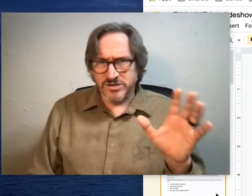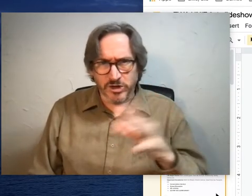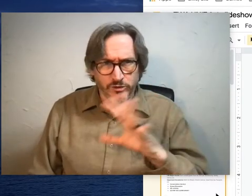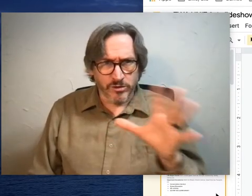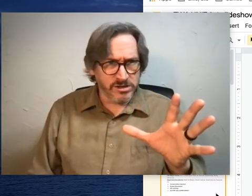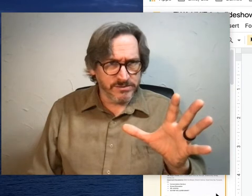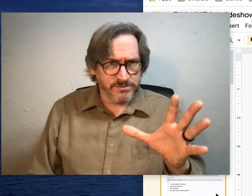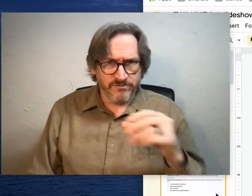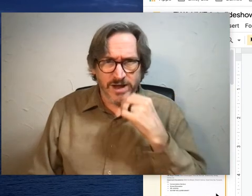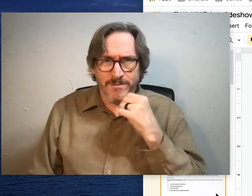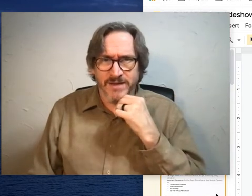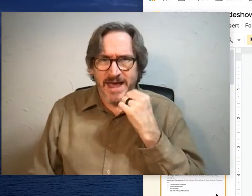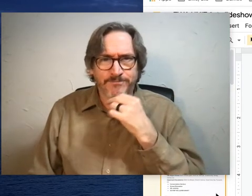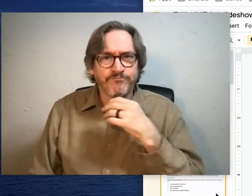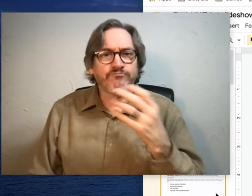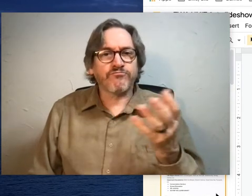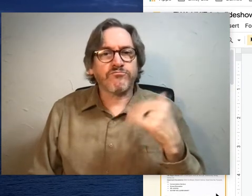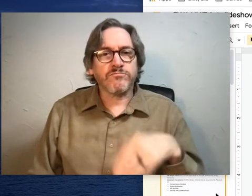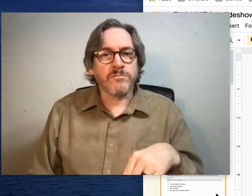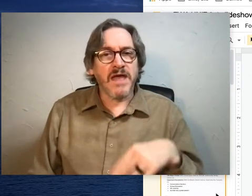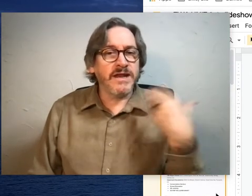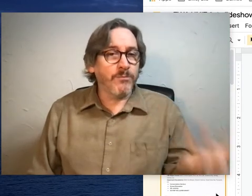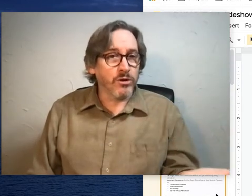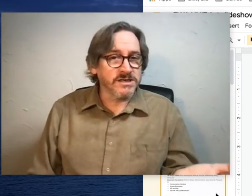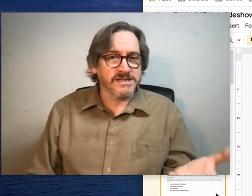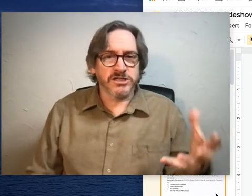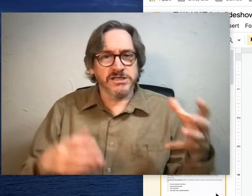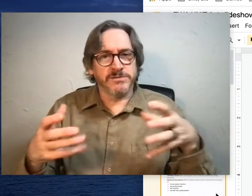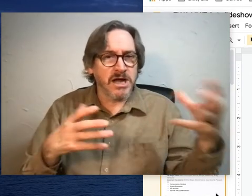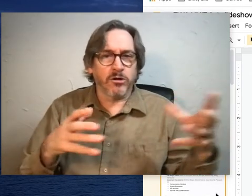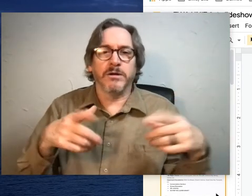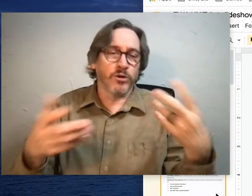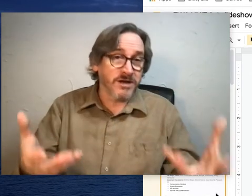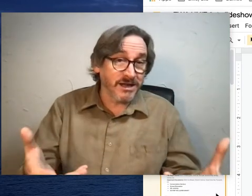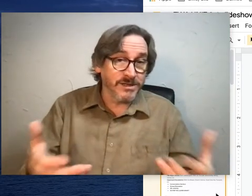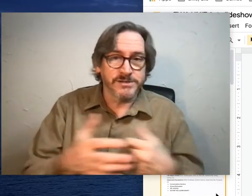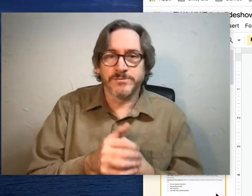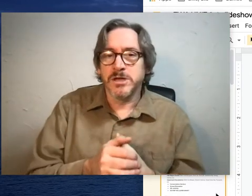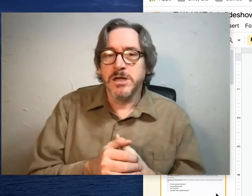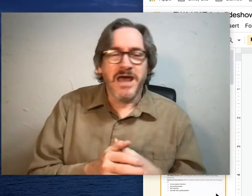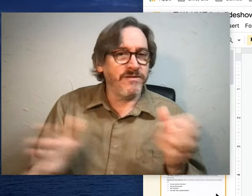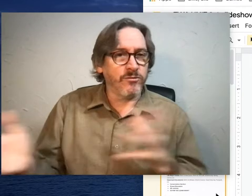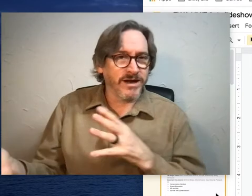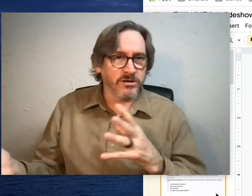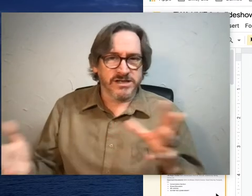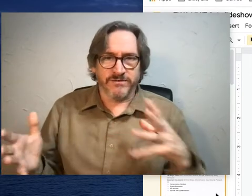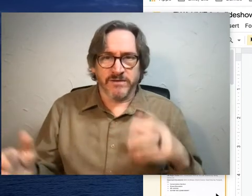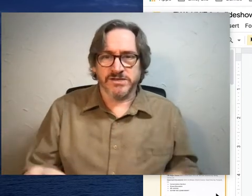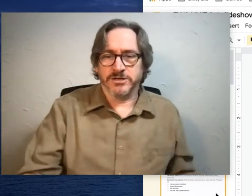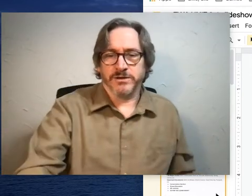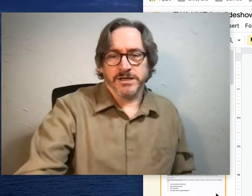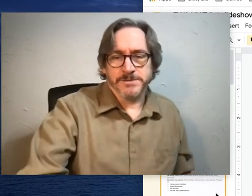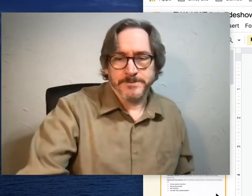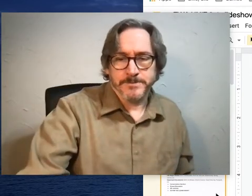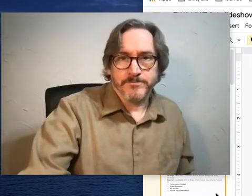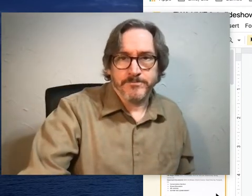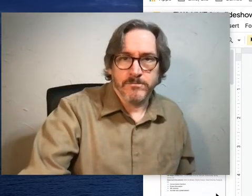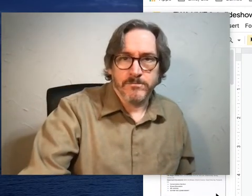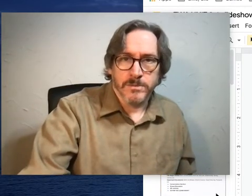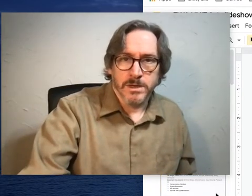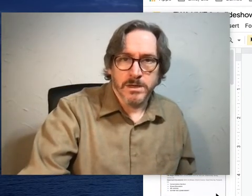So we're going to go through some vocab on that. And then important discussions, or important documents, and then the regular stuff, conversation things.